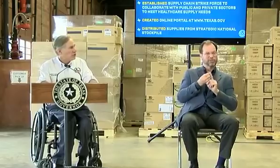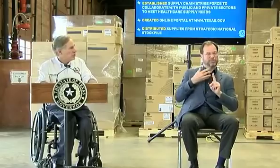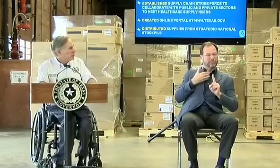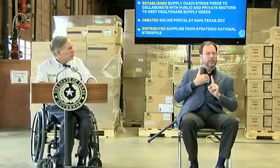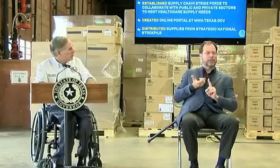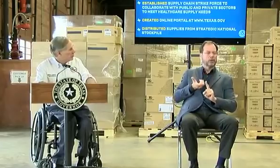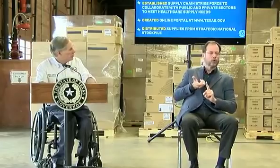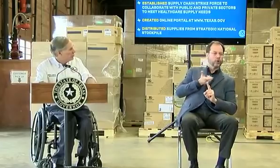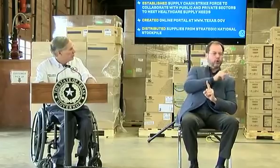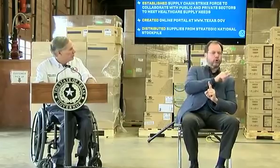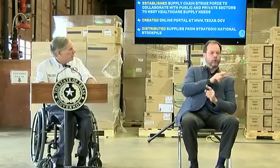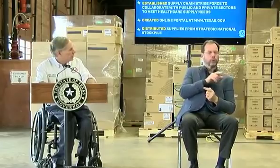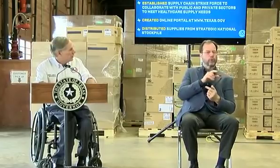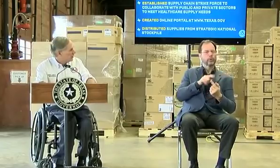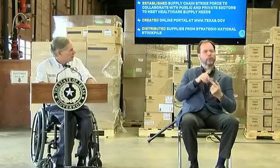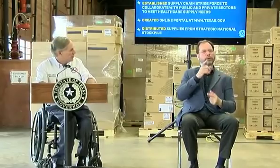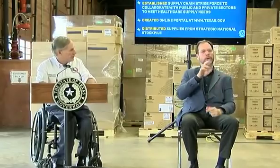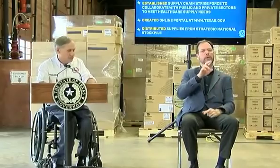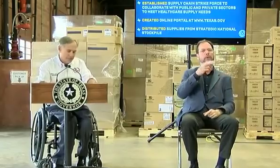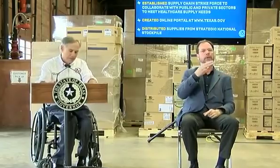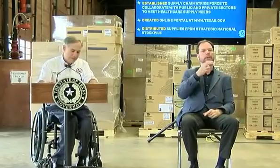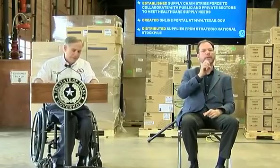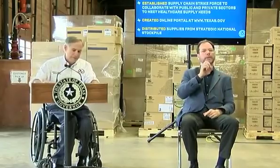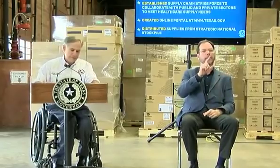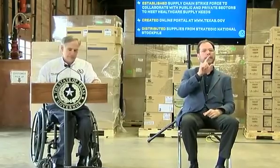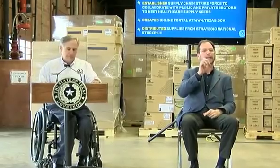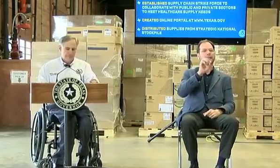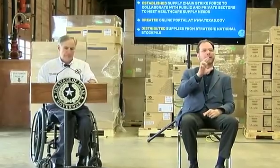would like to turn things over to Dr. Hellerstedt.